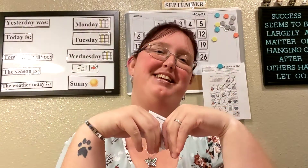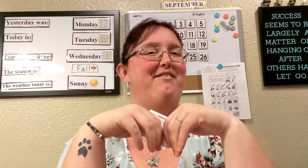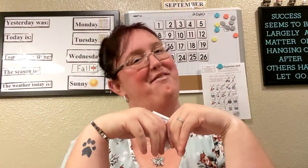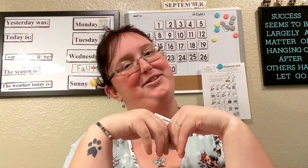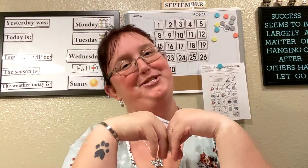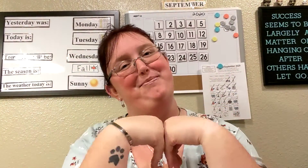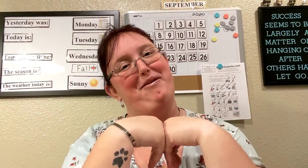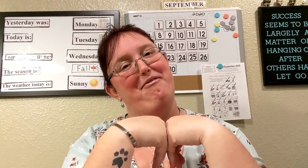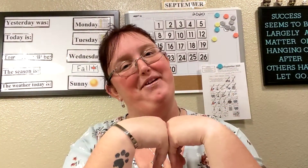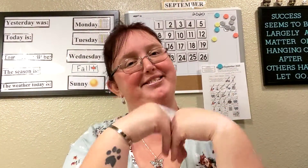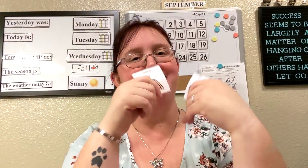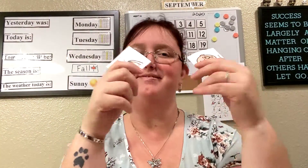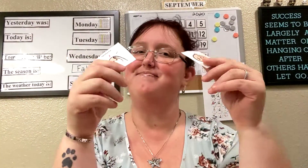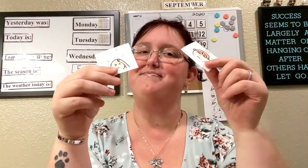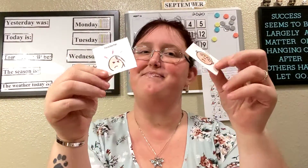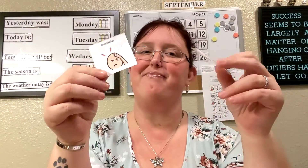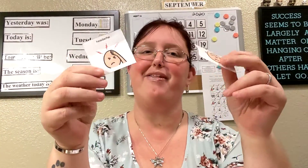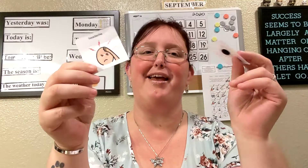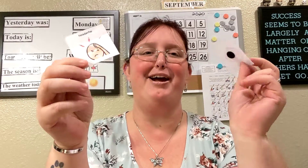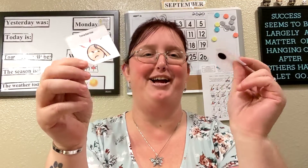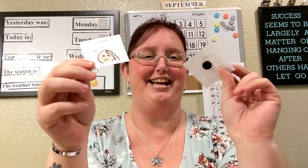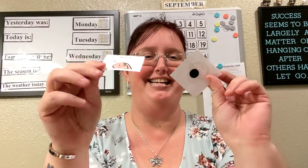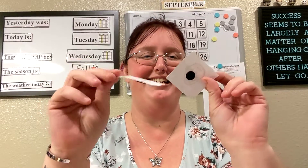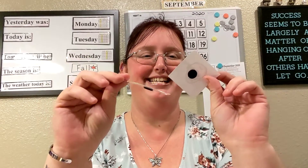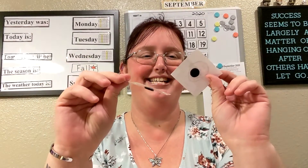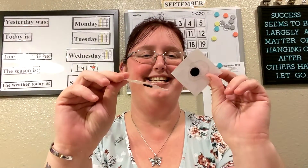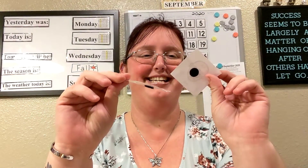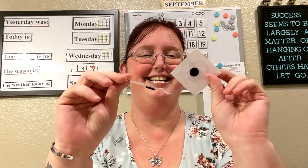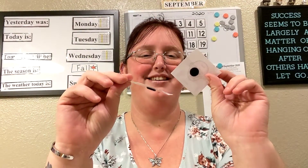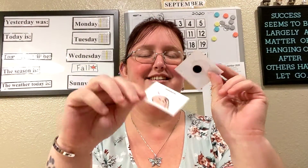Even if it's just making faces. All right.